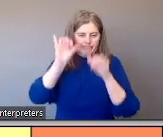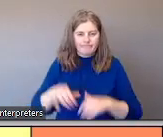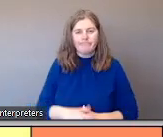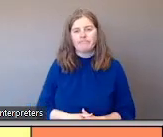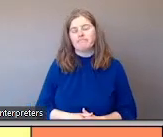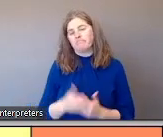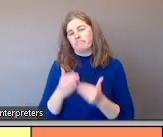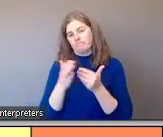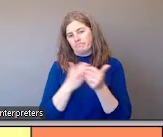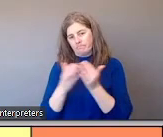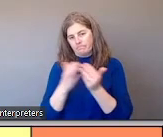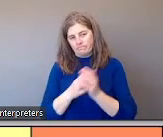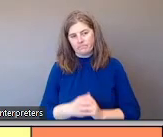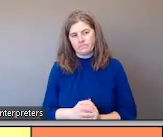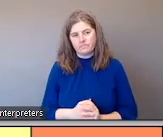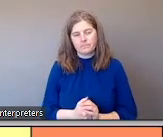anyway,